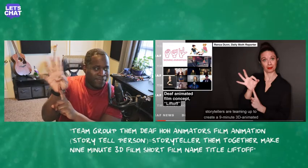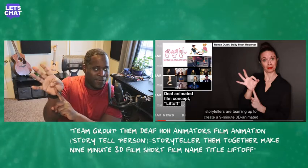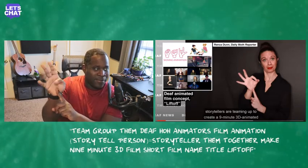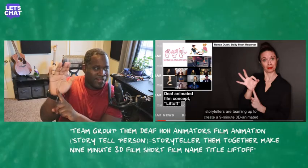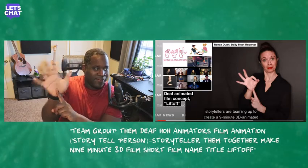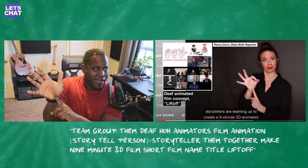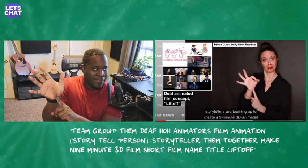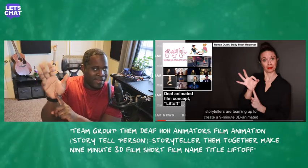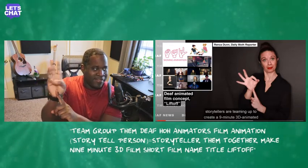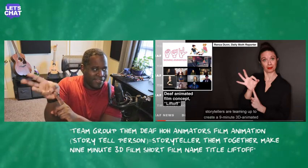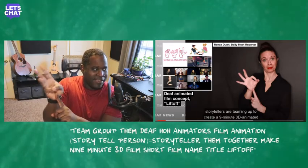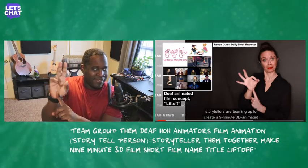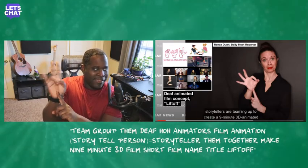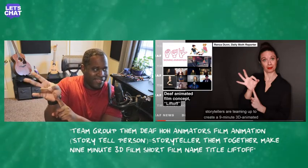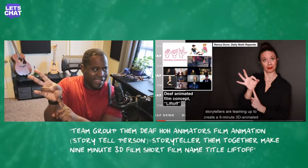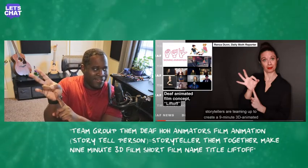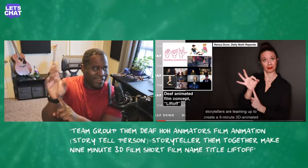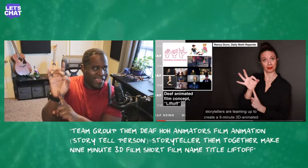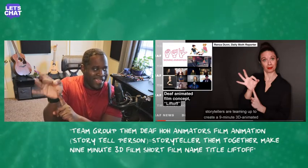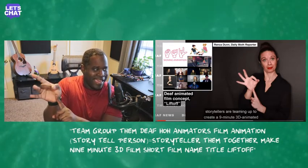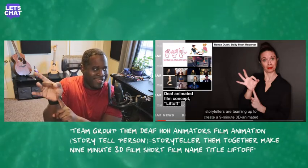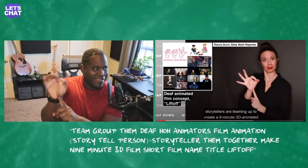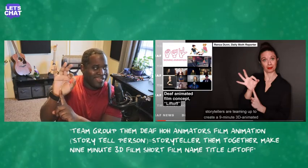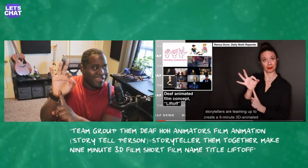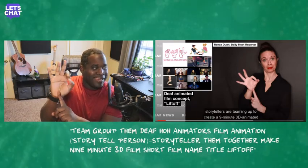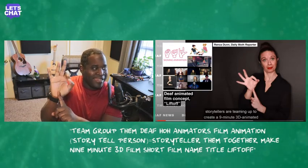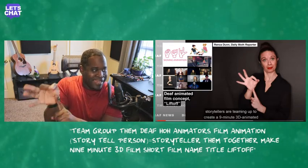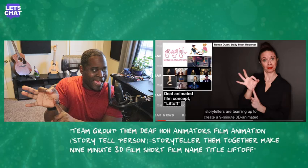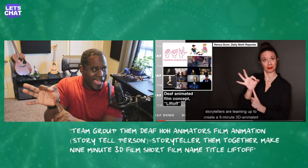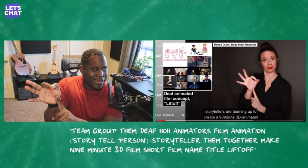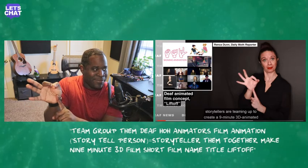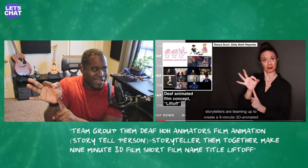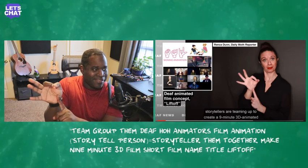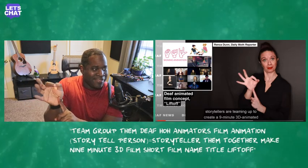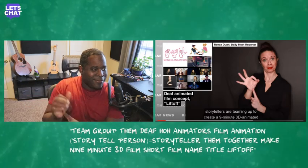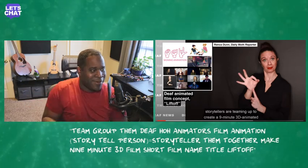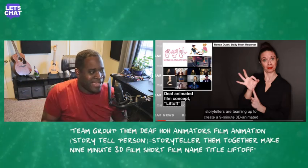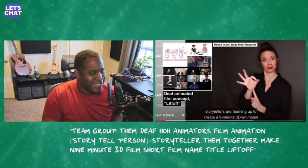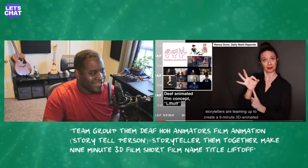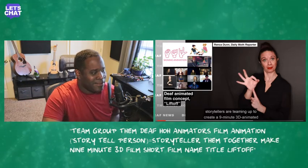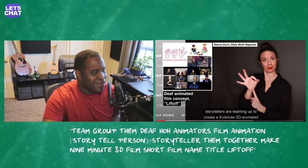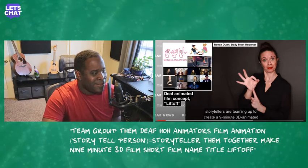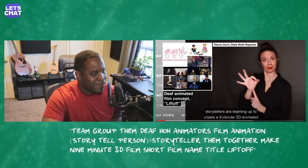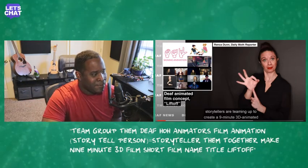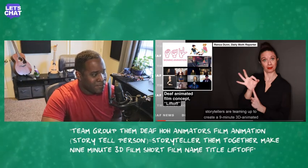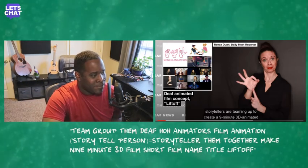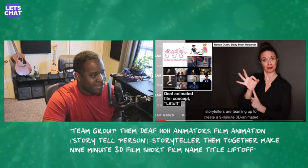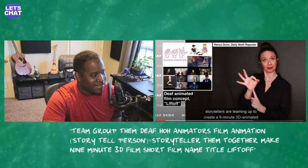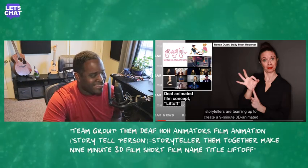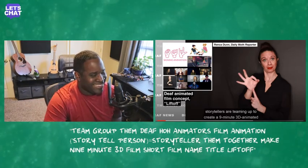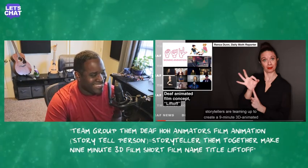three minutes, 4 minutes, 5 minutes, 6, 7, 8, 9 minutes, right?